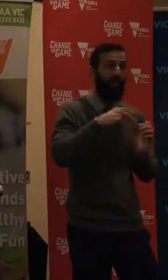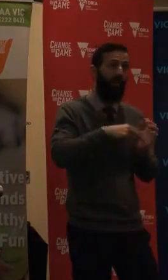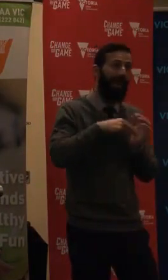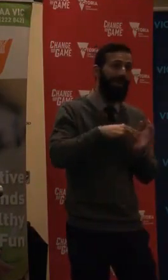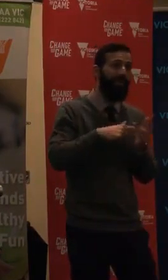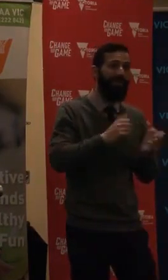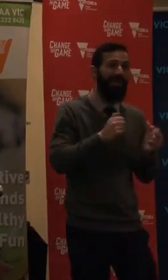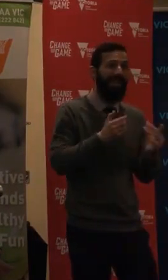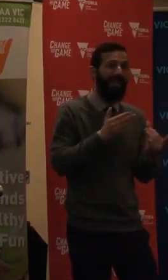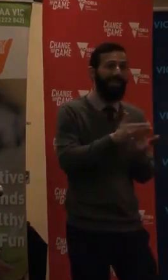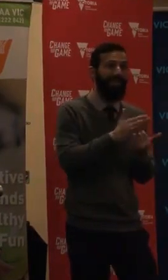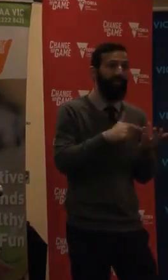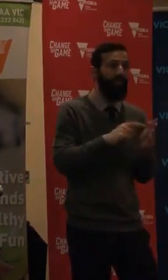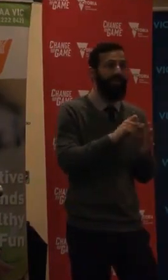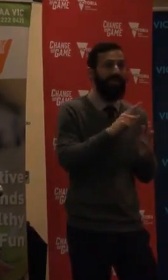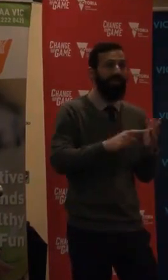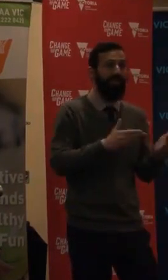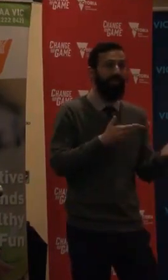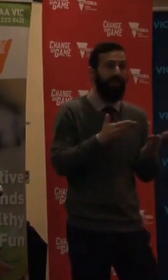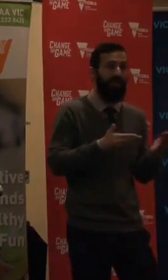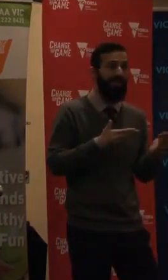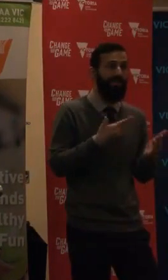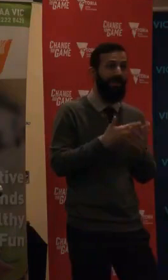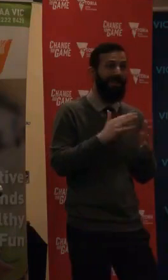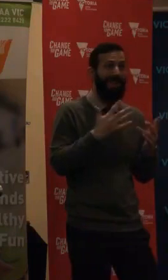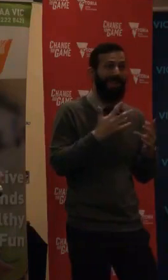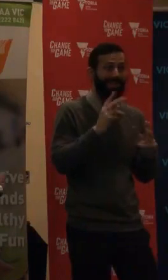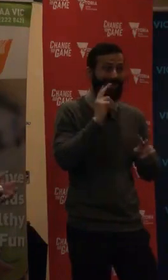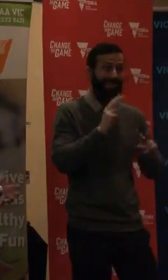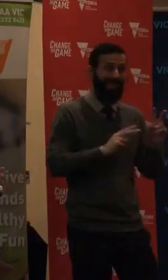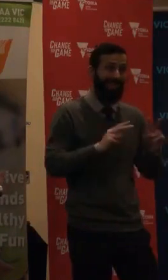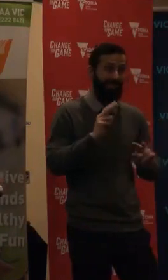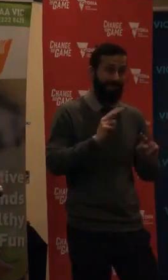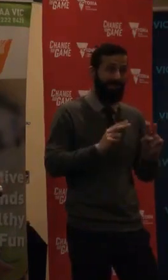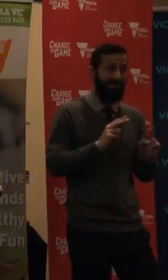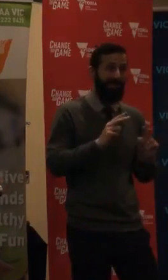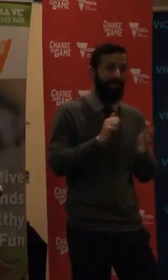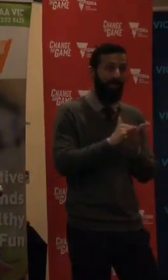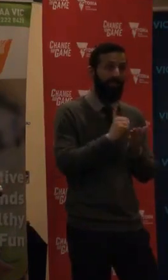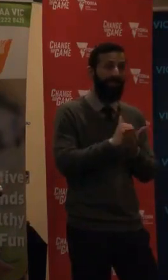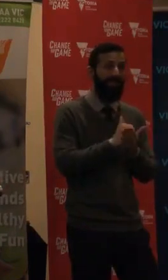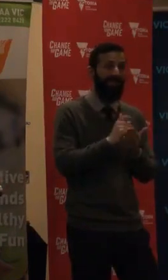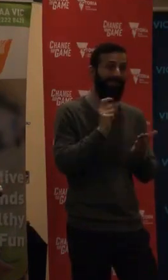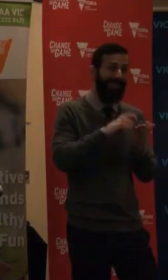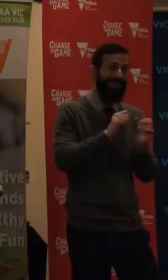get access to disability services, which on any assessment, a properly funded